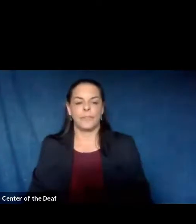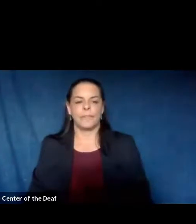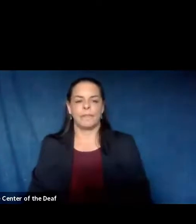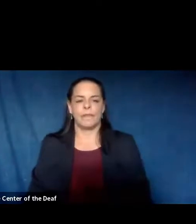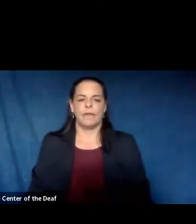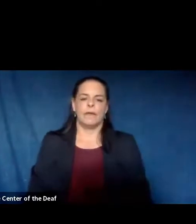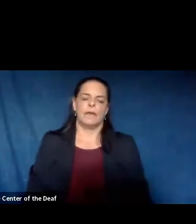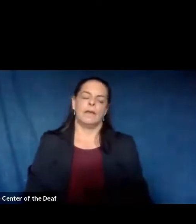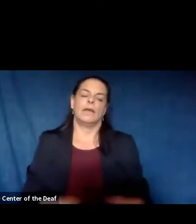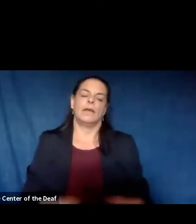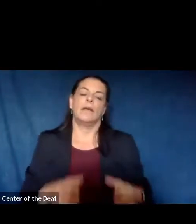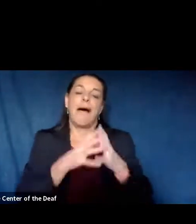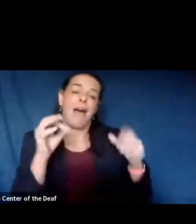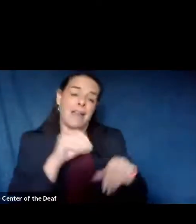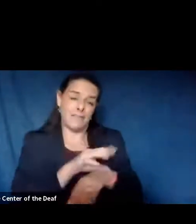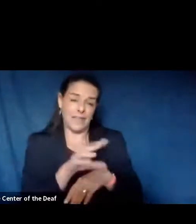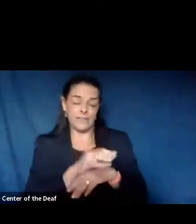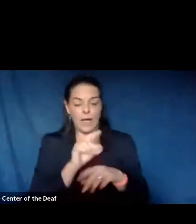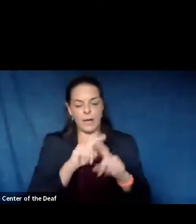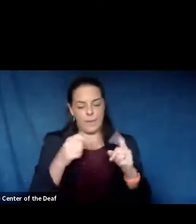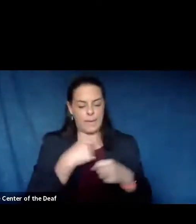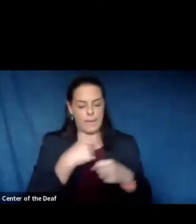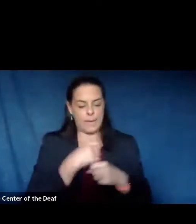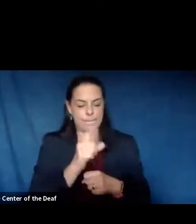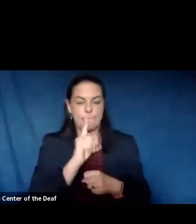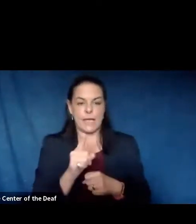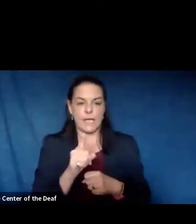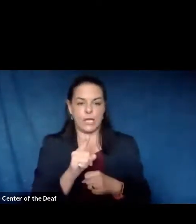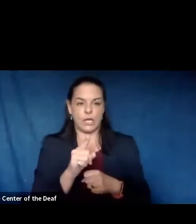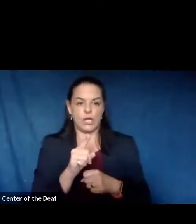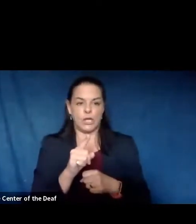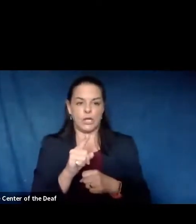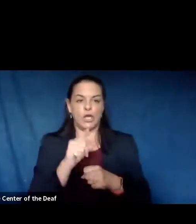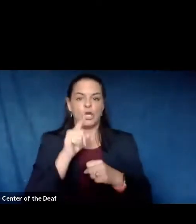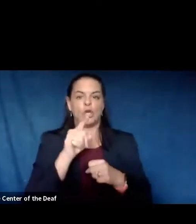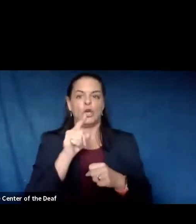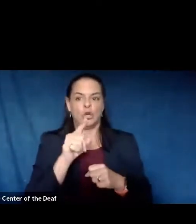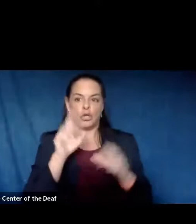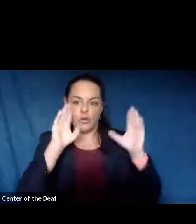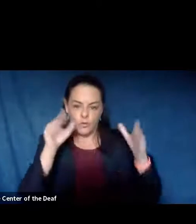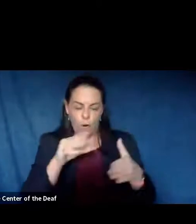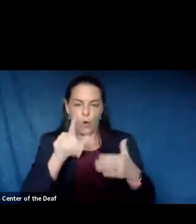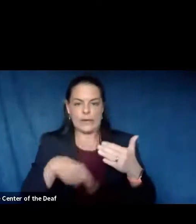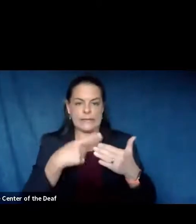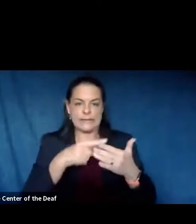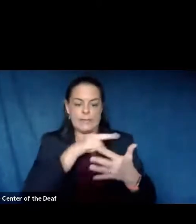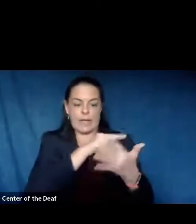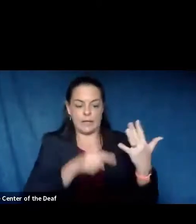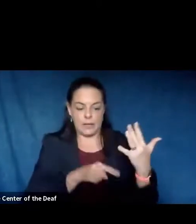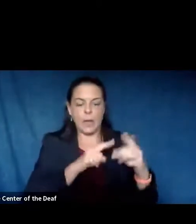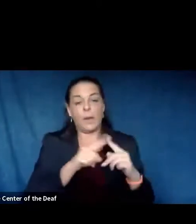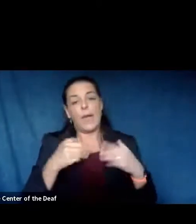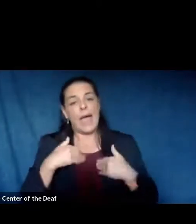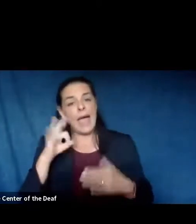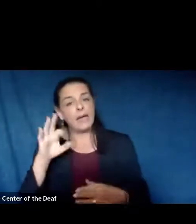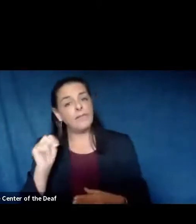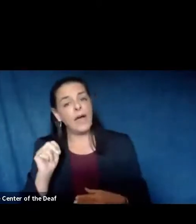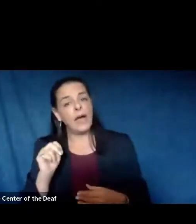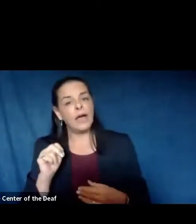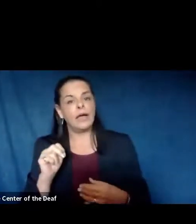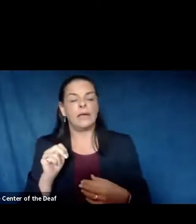Lots of advice there, but just make sure that you frame your day around those 5 core actions, but then go, have fun